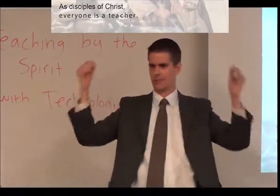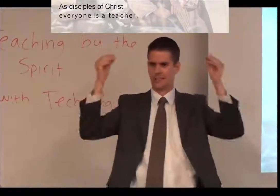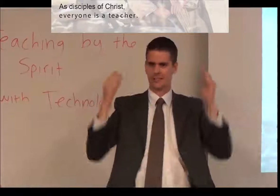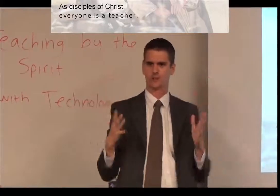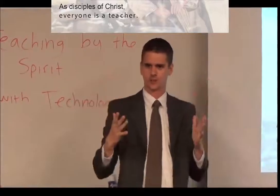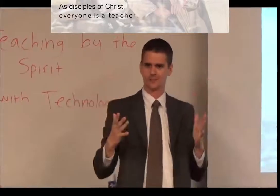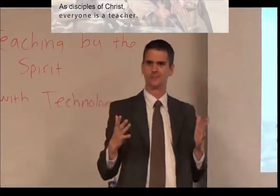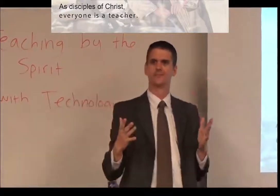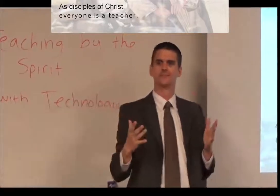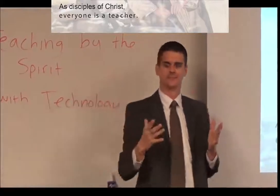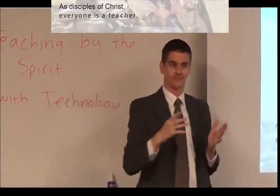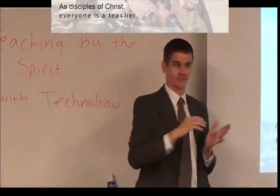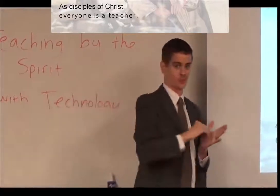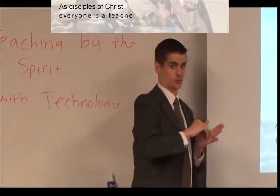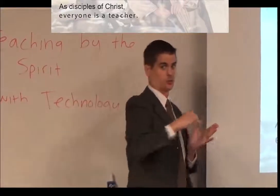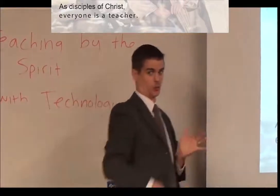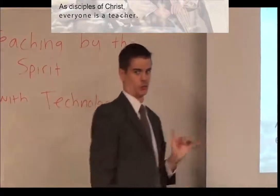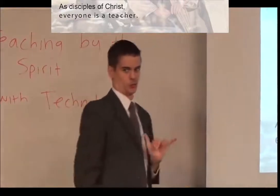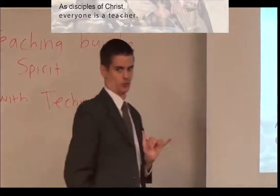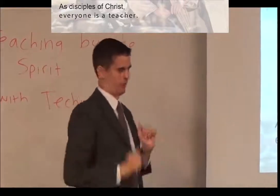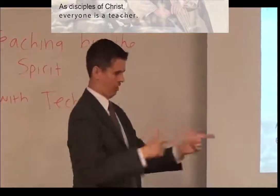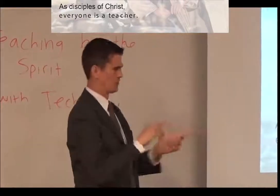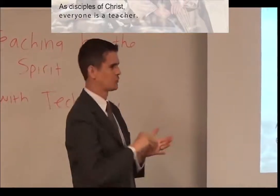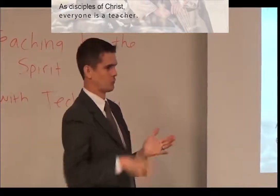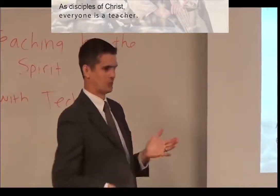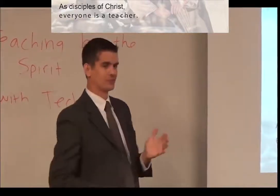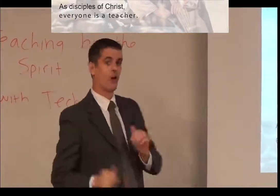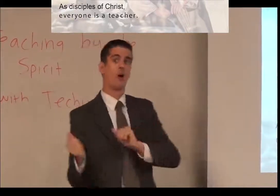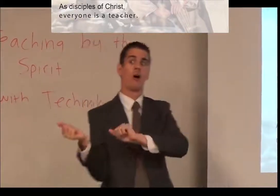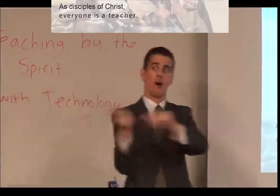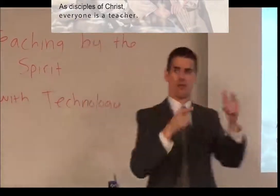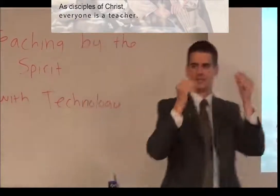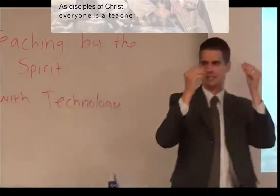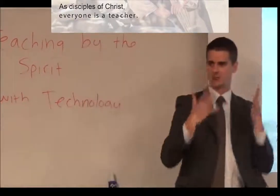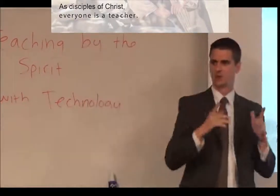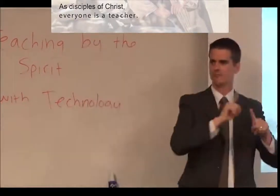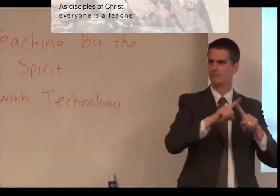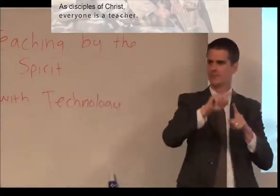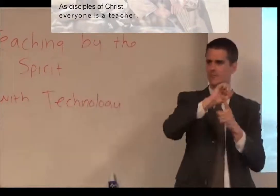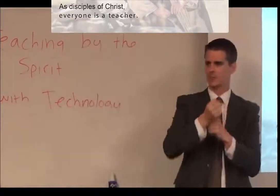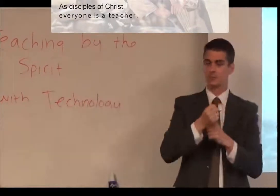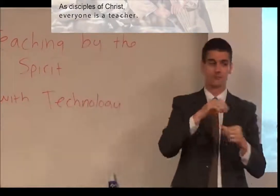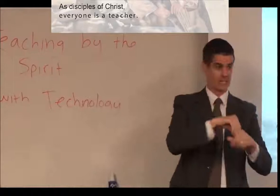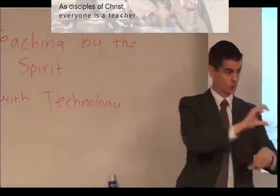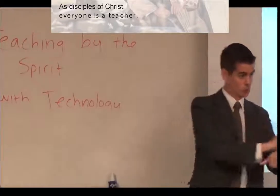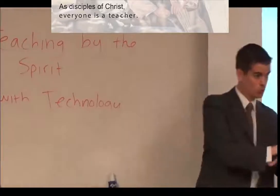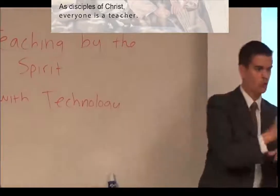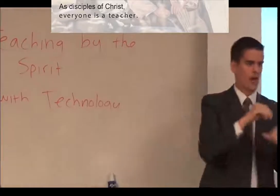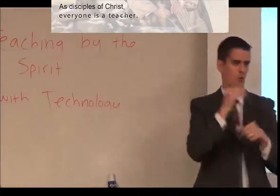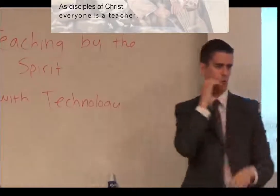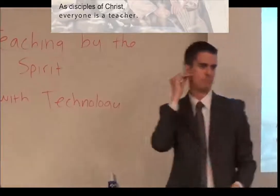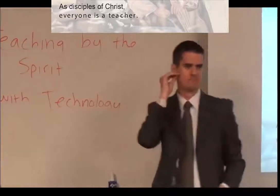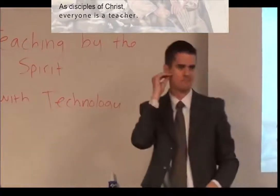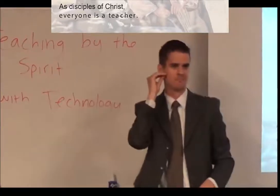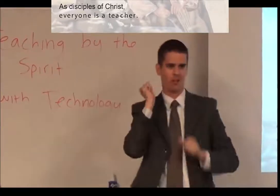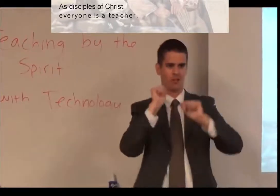All of us. Every single one of us is. We're also students. We're all teachers in different situations. In church, at